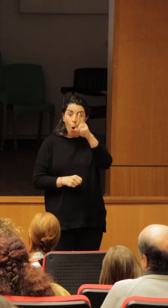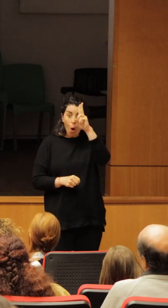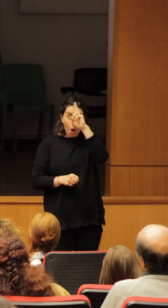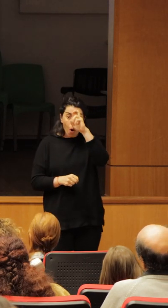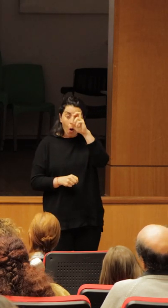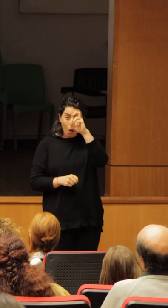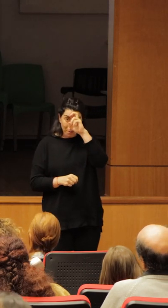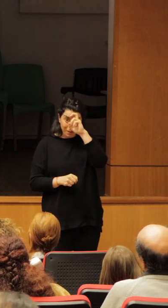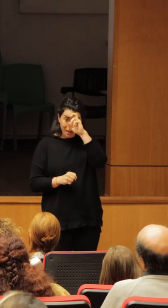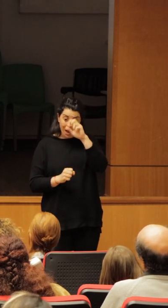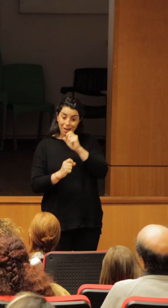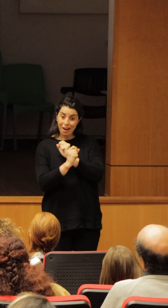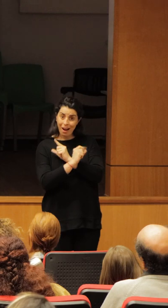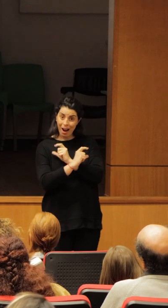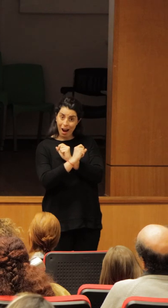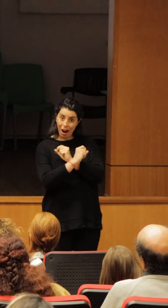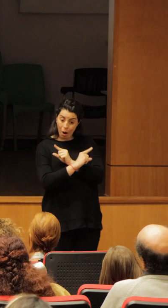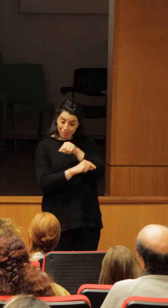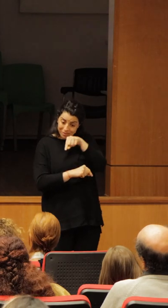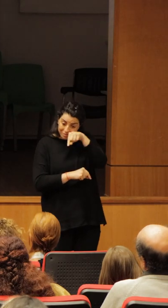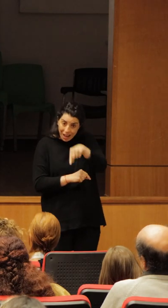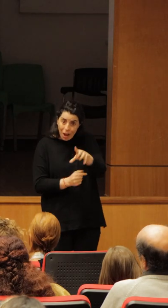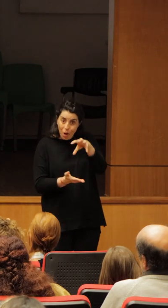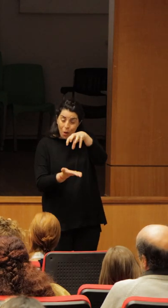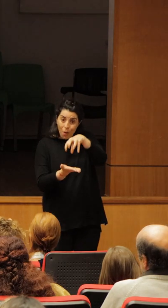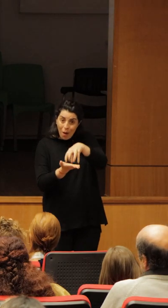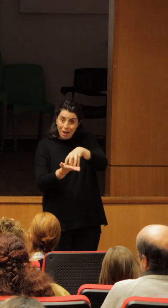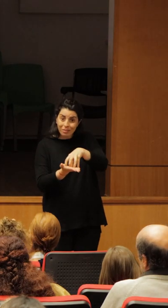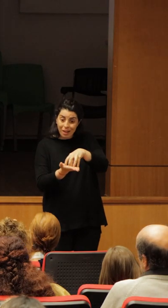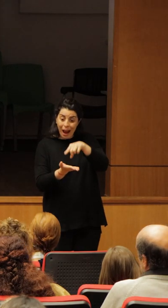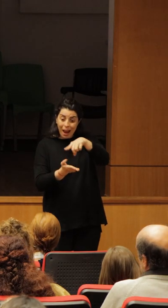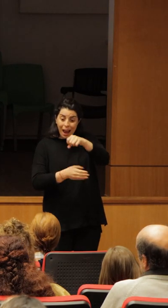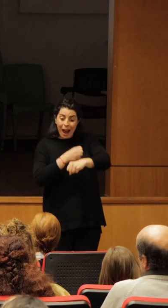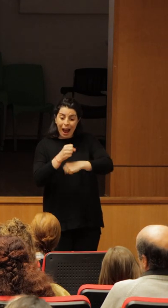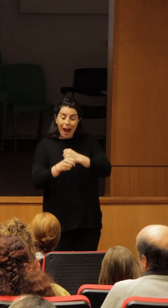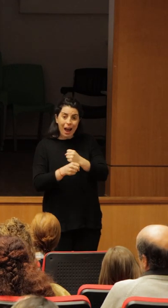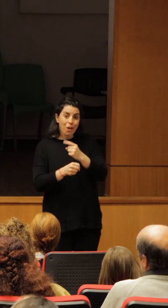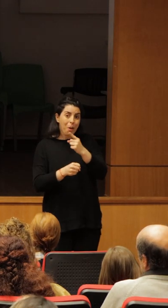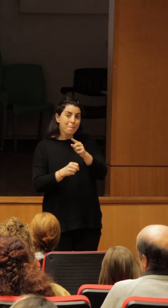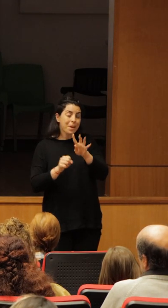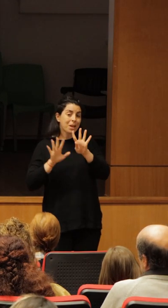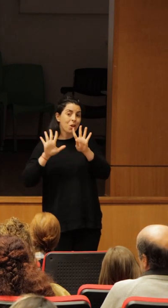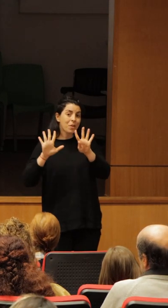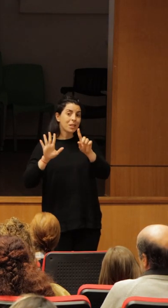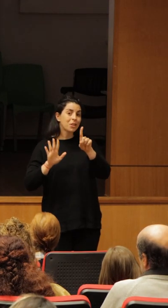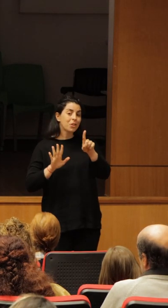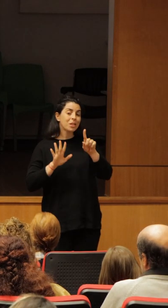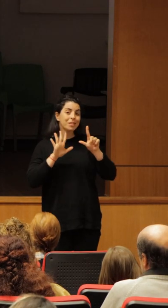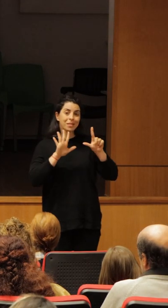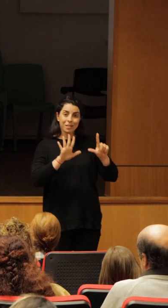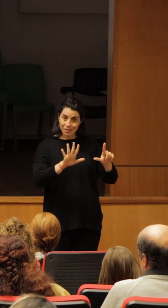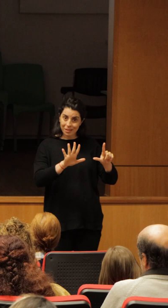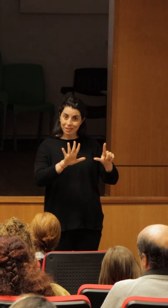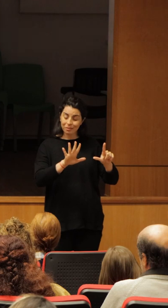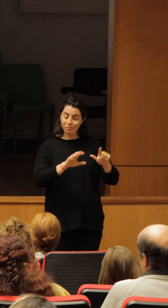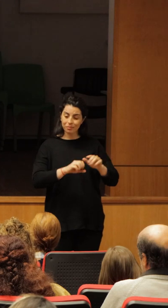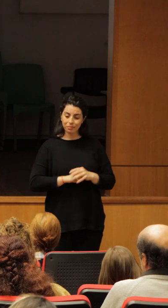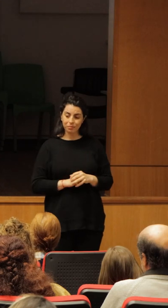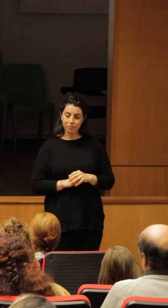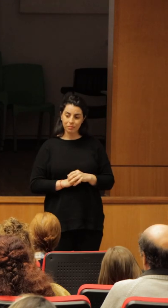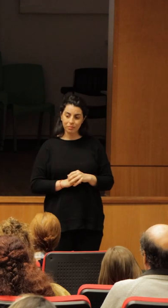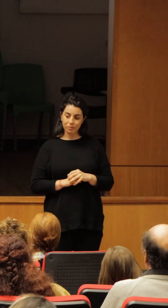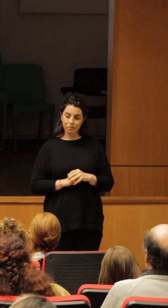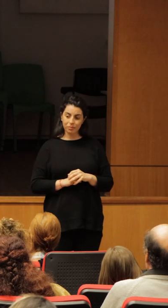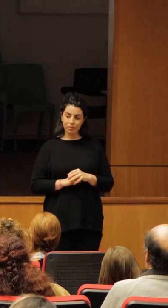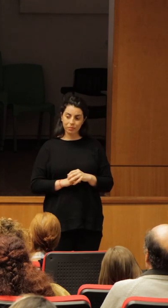hospitales, el de Simmering en Austria, that Adler in 1917 gave a lecture to the army physicians on the